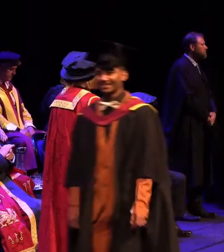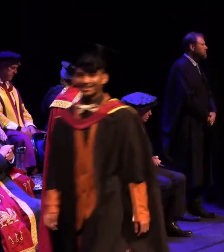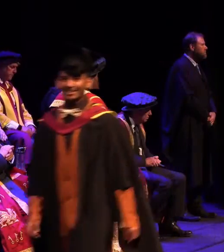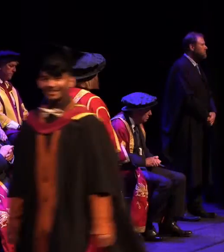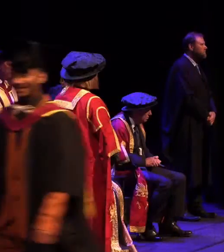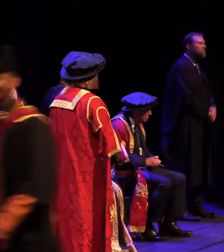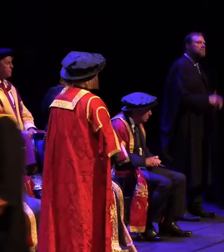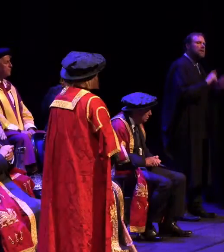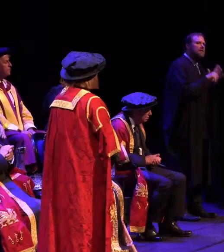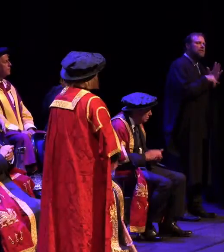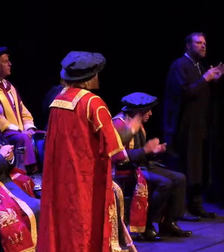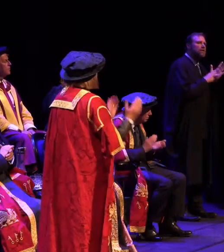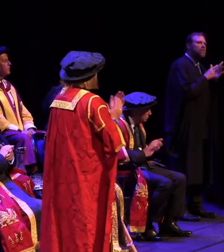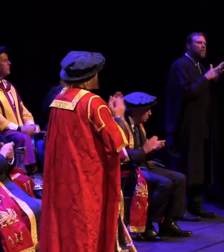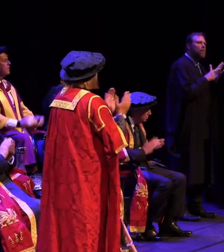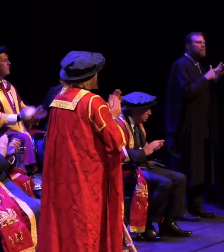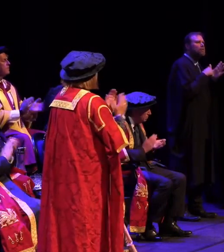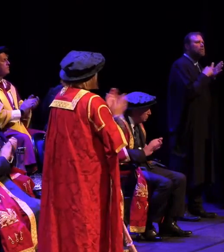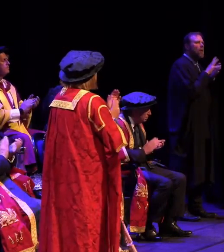Jithu Thomas.